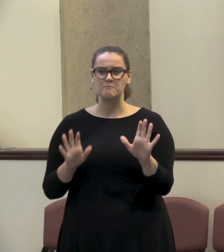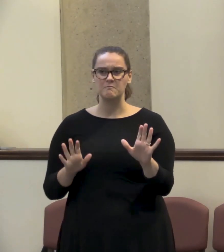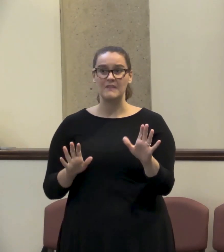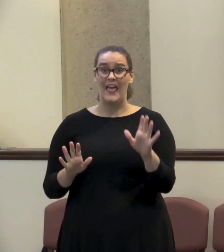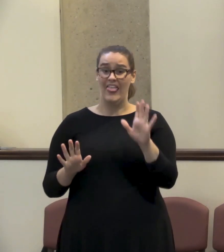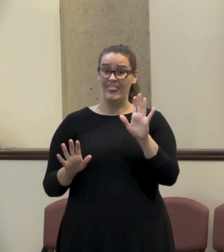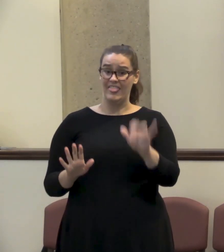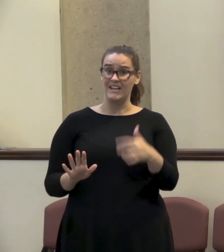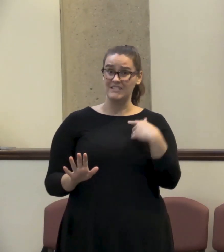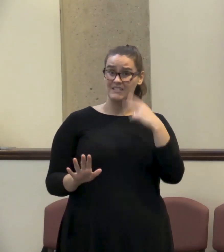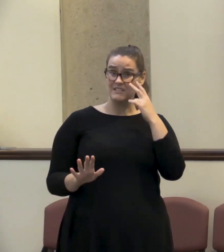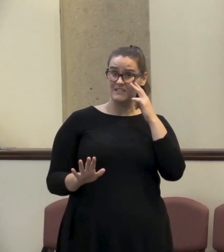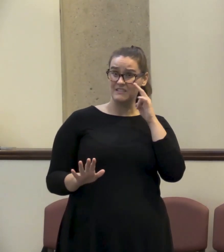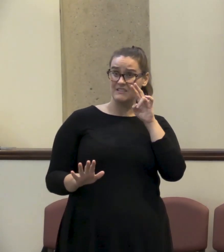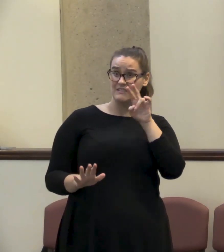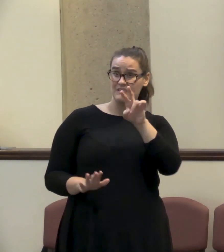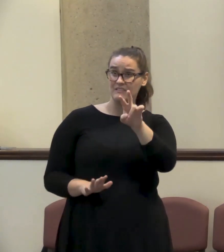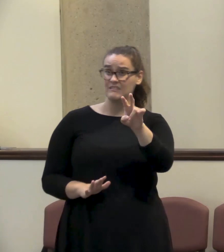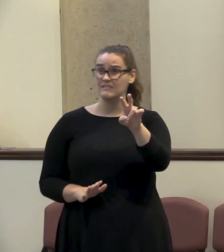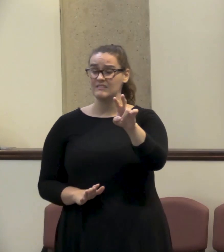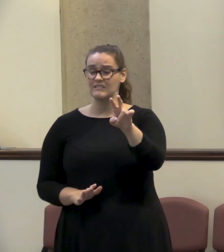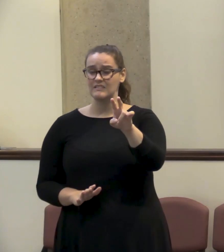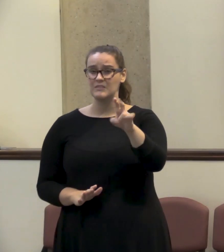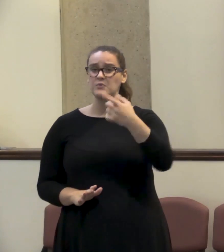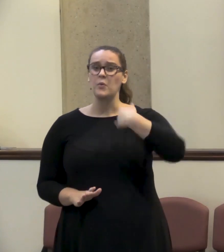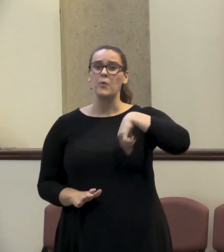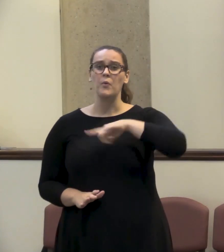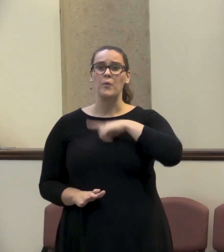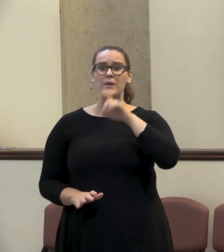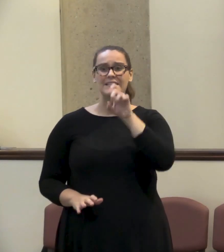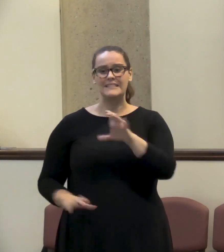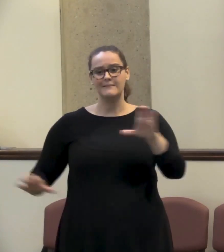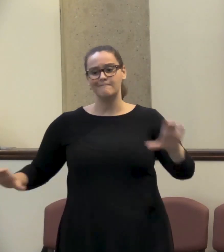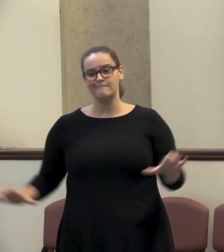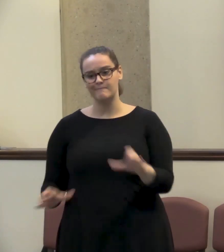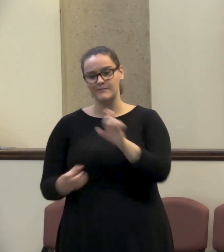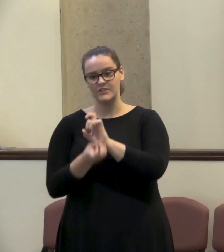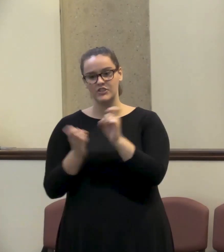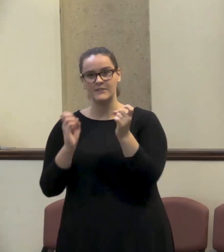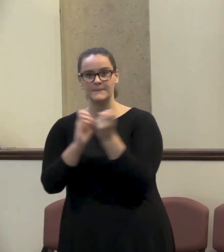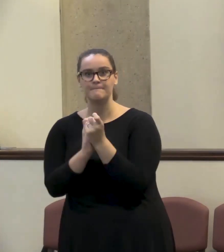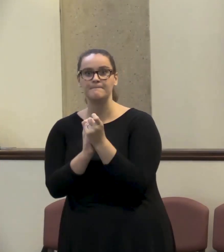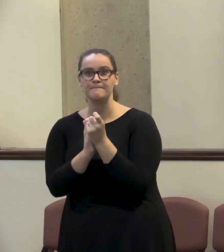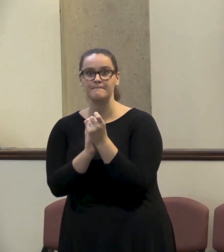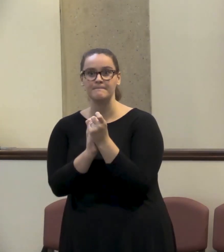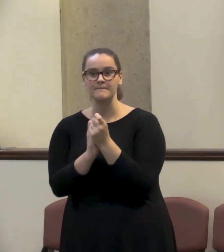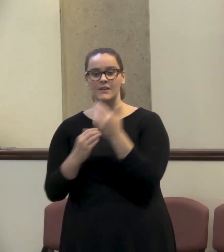everything we can do to make it better, we ought to do, and we need your help. So thank you.